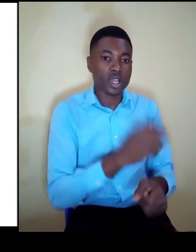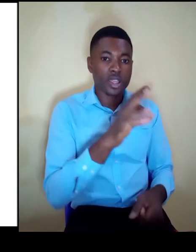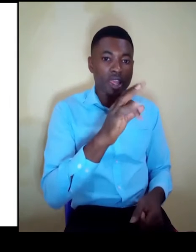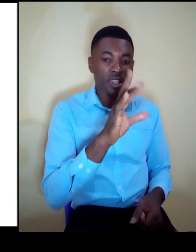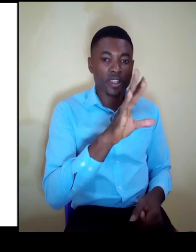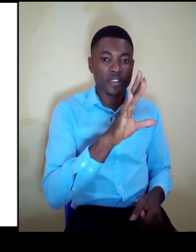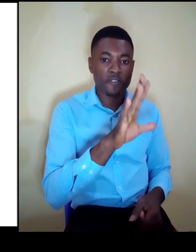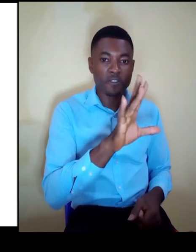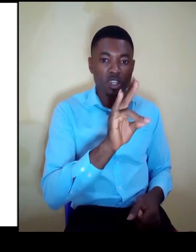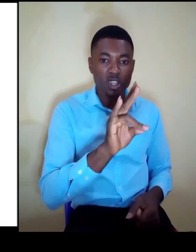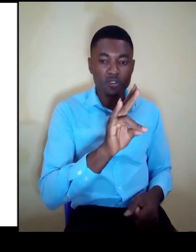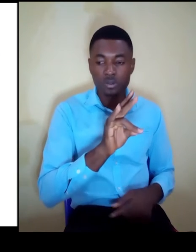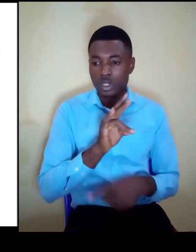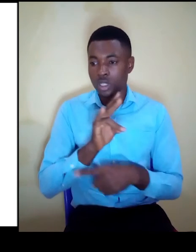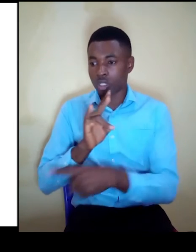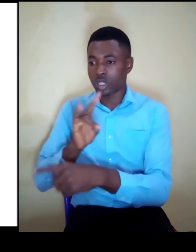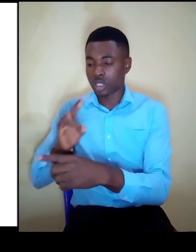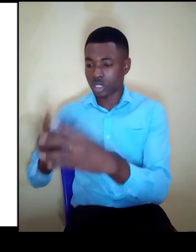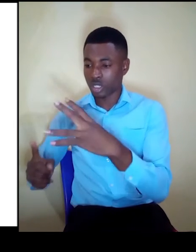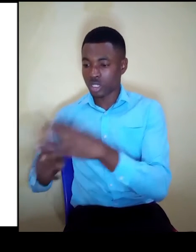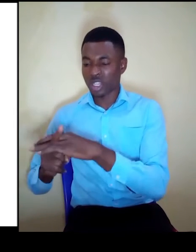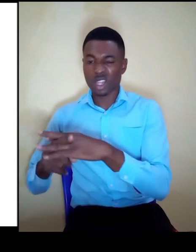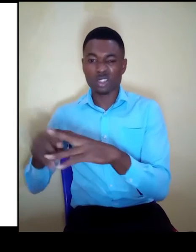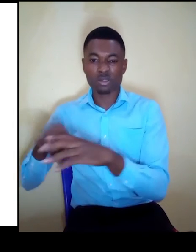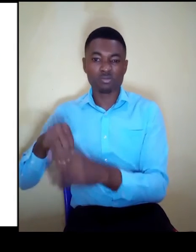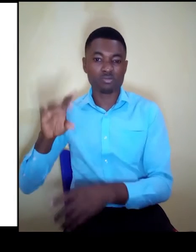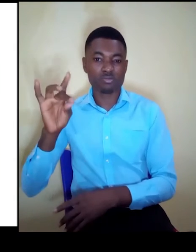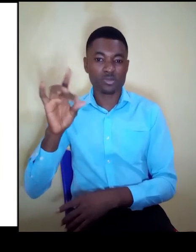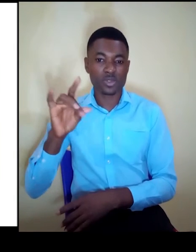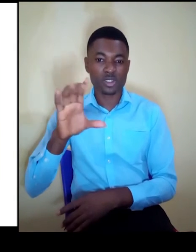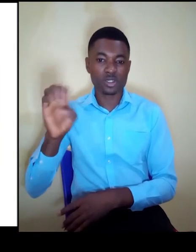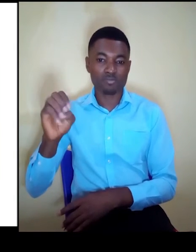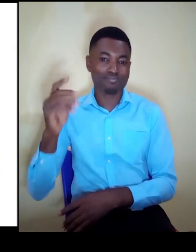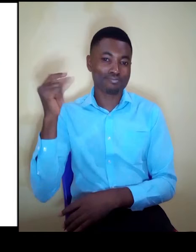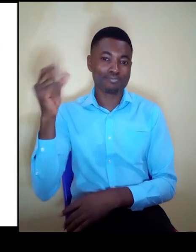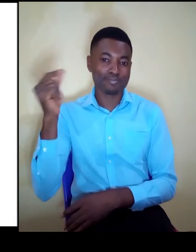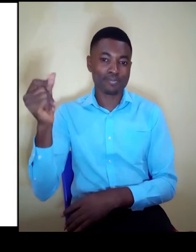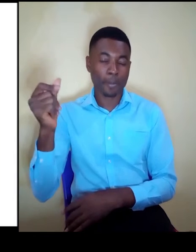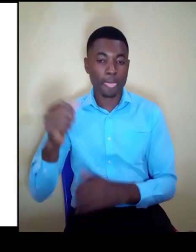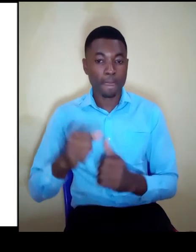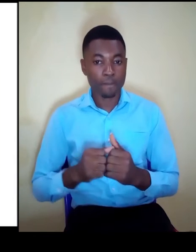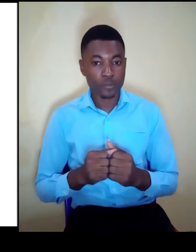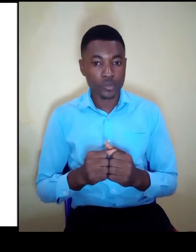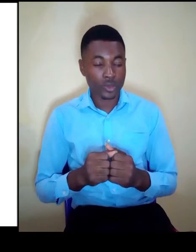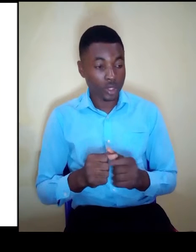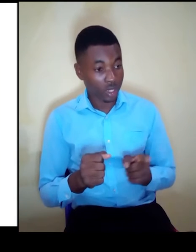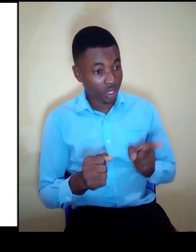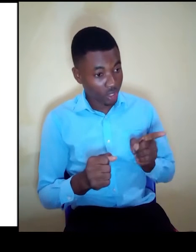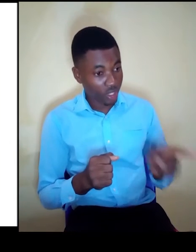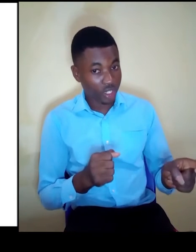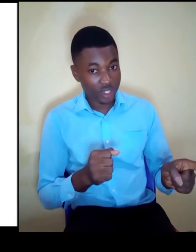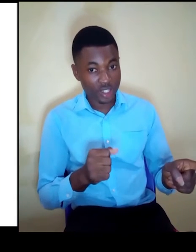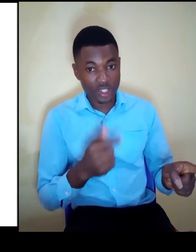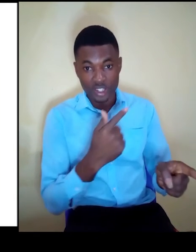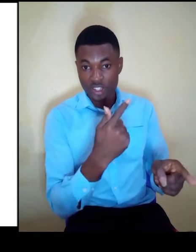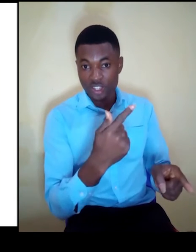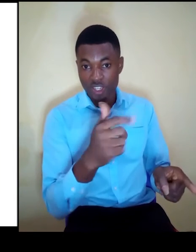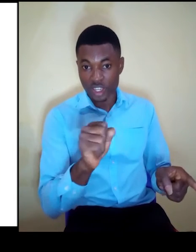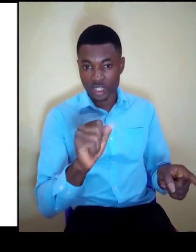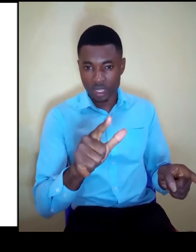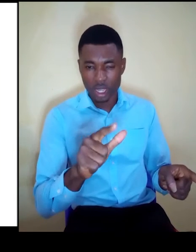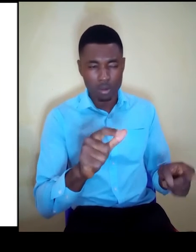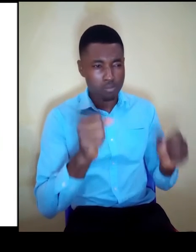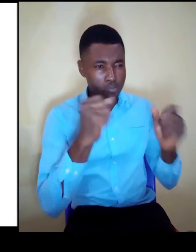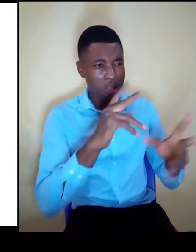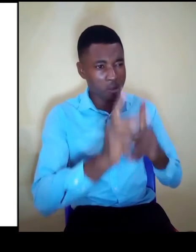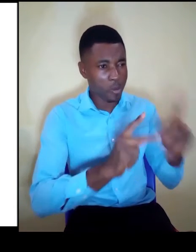for the deaf in 1957. Adam Roberts Sign Language emerged in the 18th century. And Ghanaian Sign Language is used